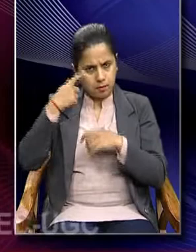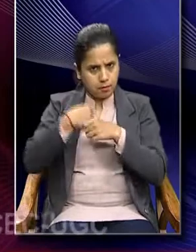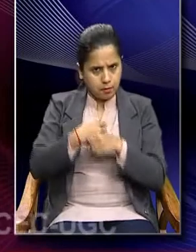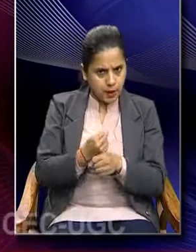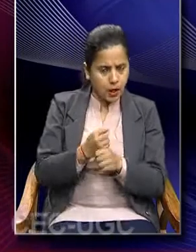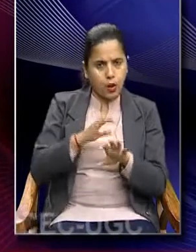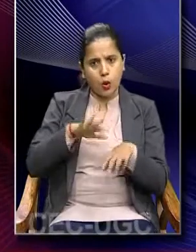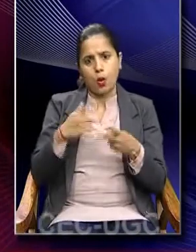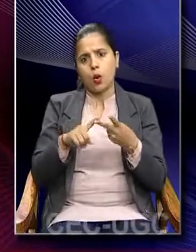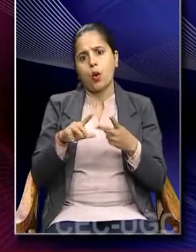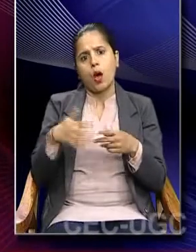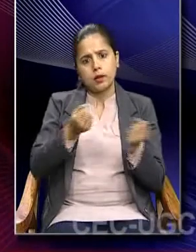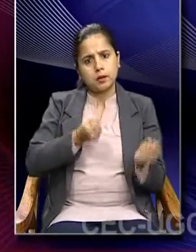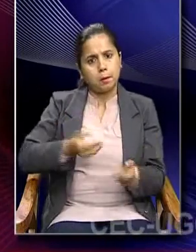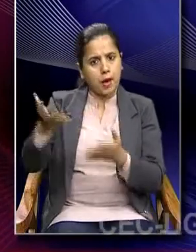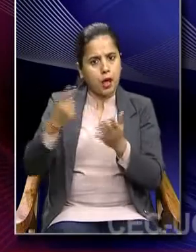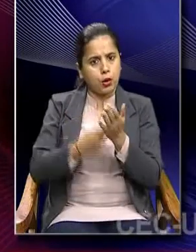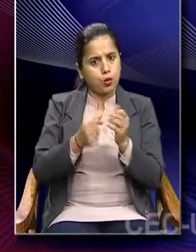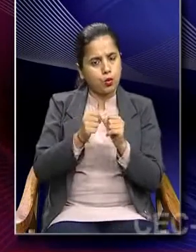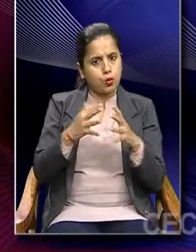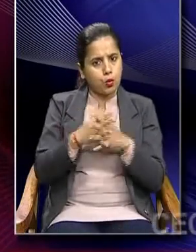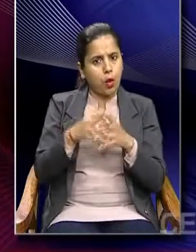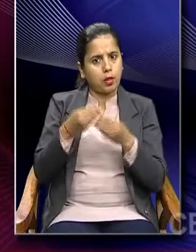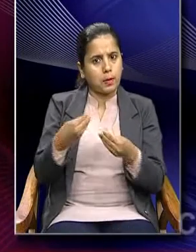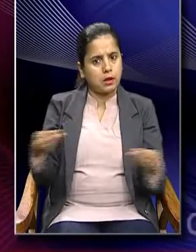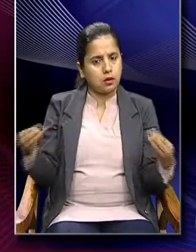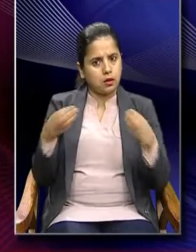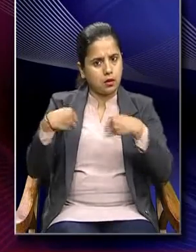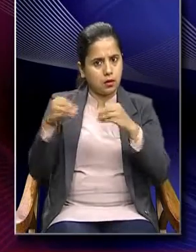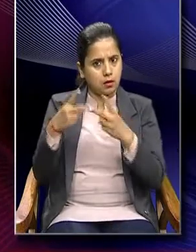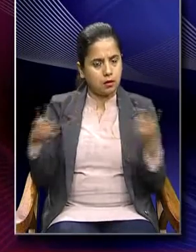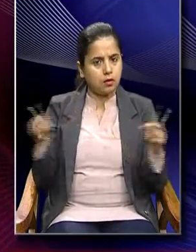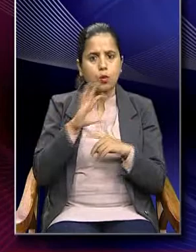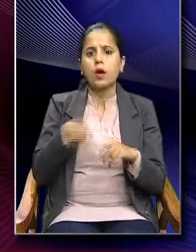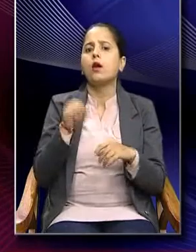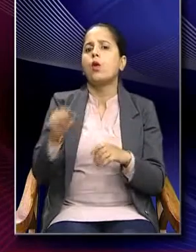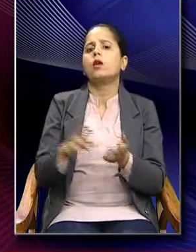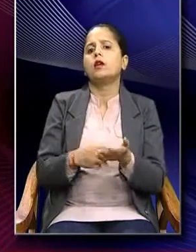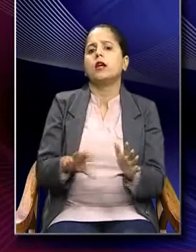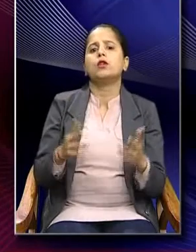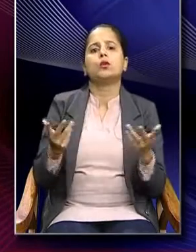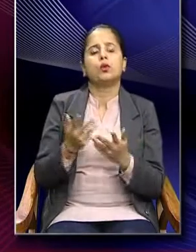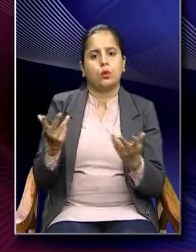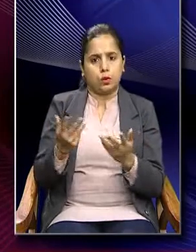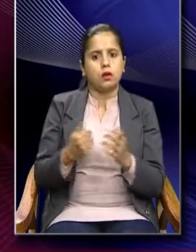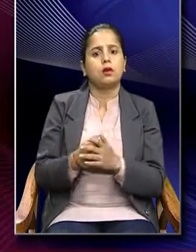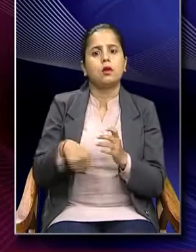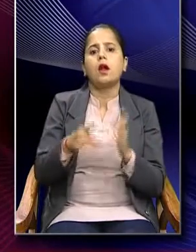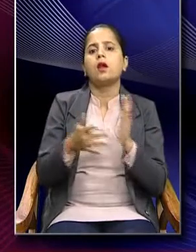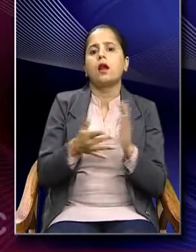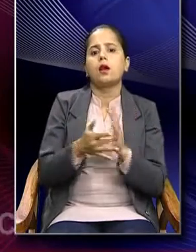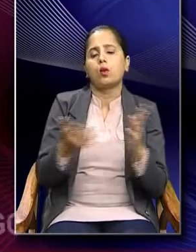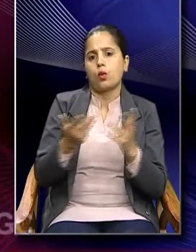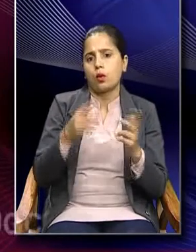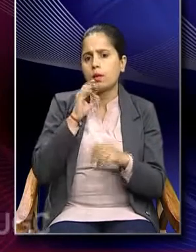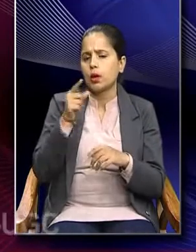will continue to supply raw materials, what is going to be the nature of their imports, what kind of technologies they are